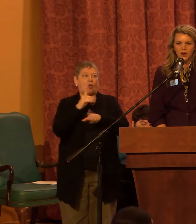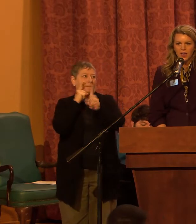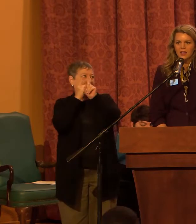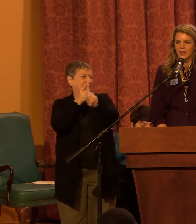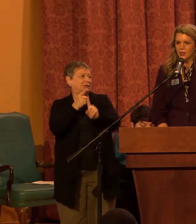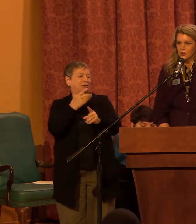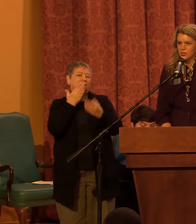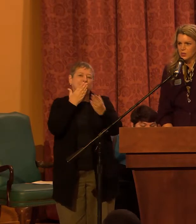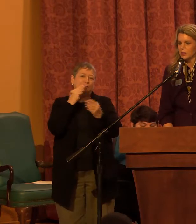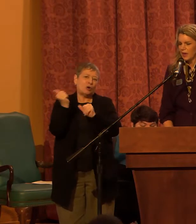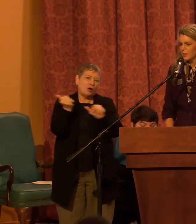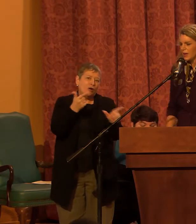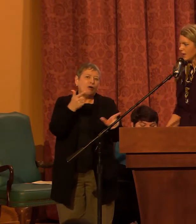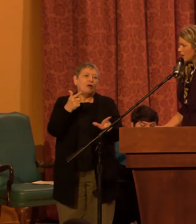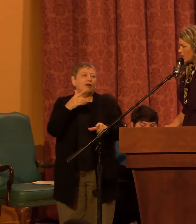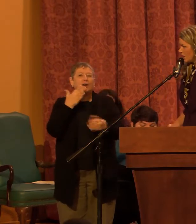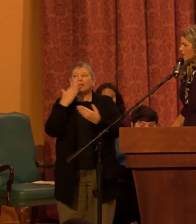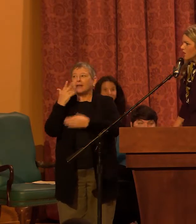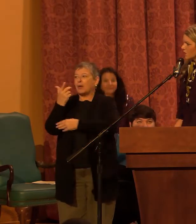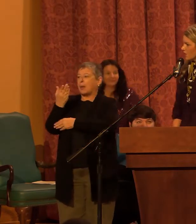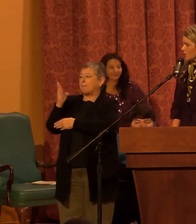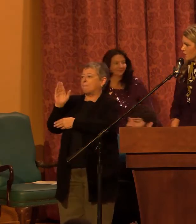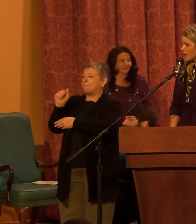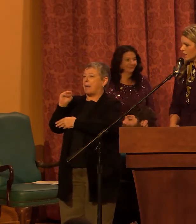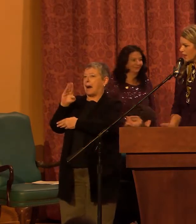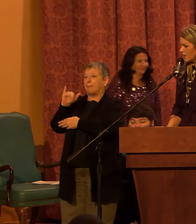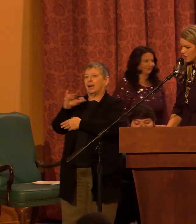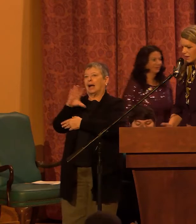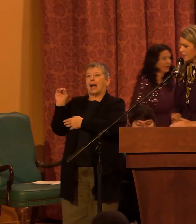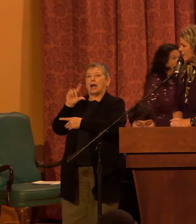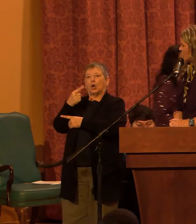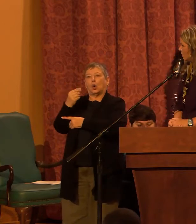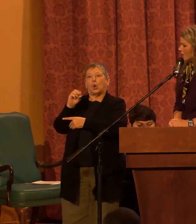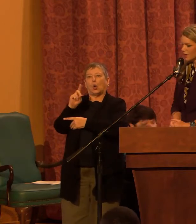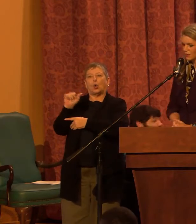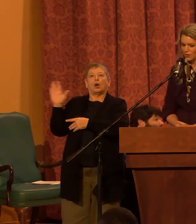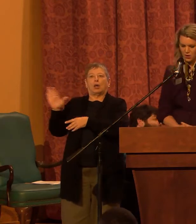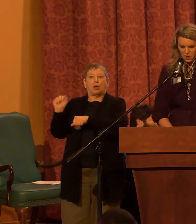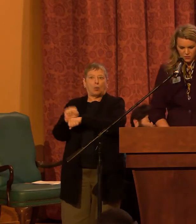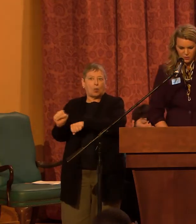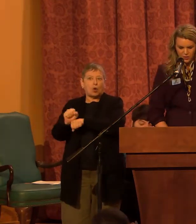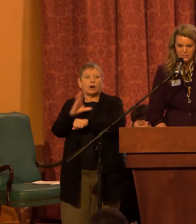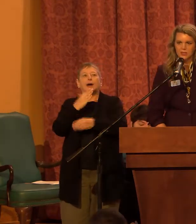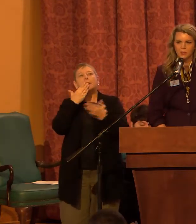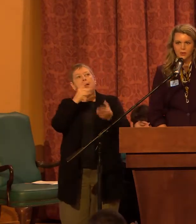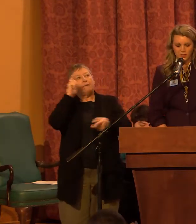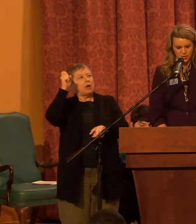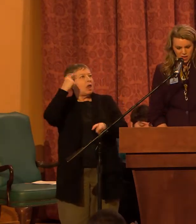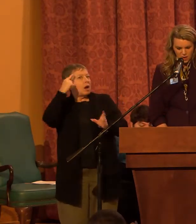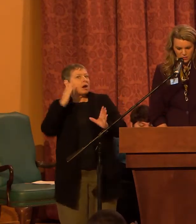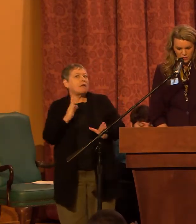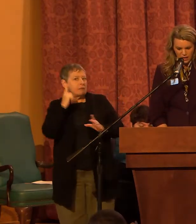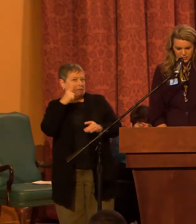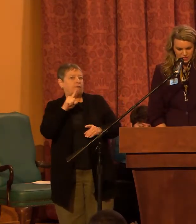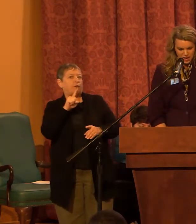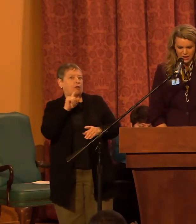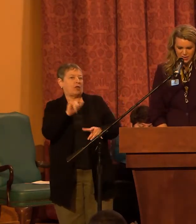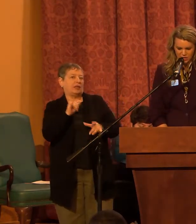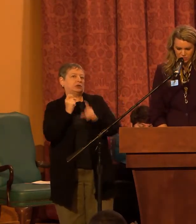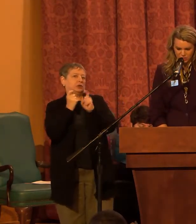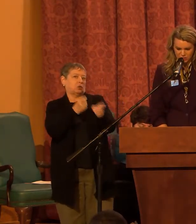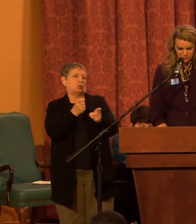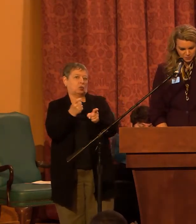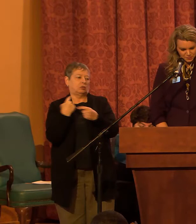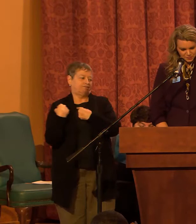your work. Thank you to Bambi and Goda for all of the work that they have done, and thank you to our governor for his support over the last